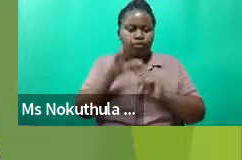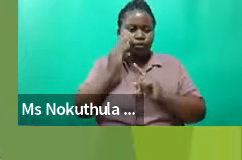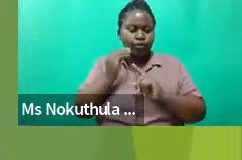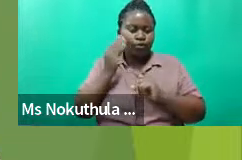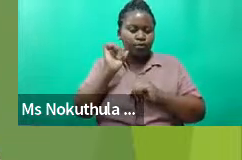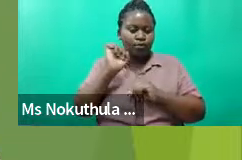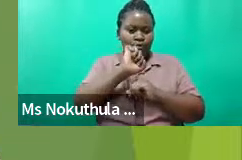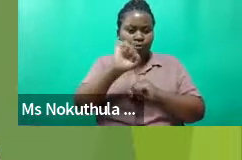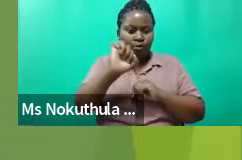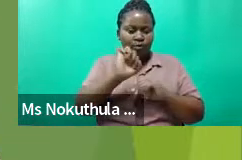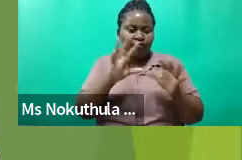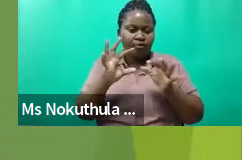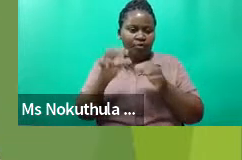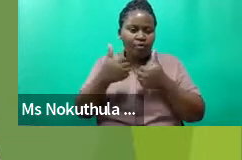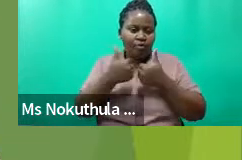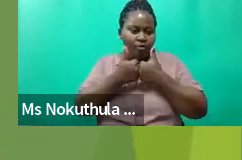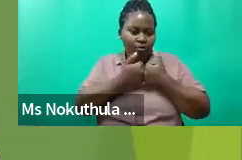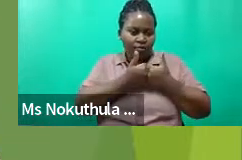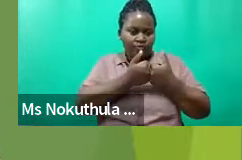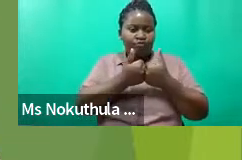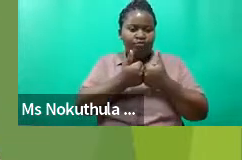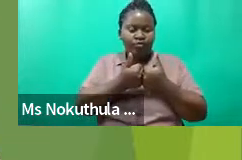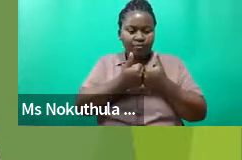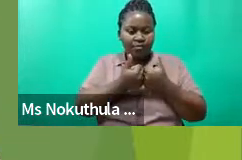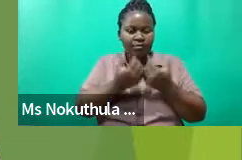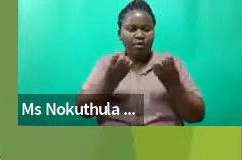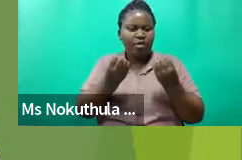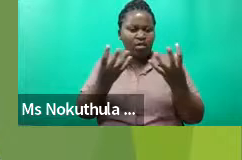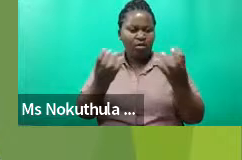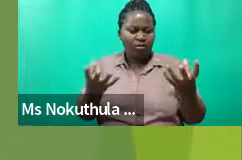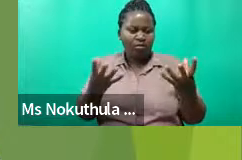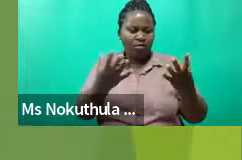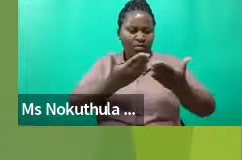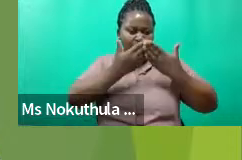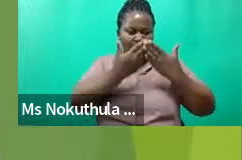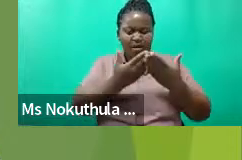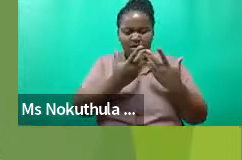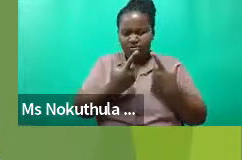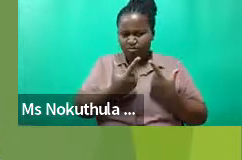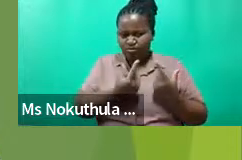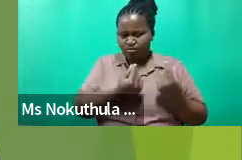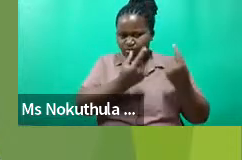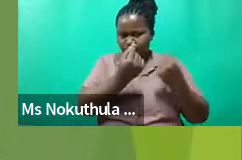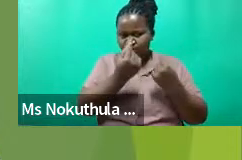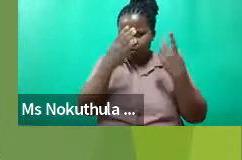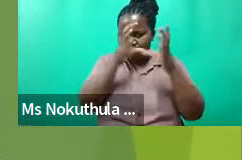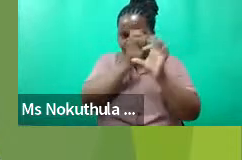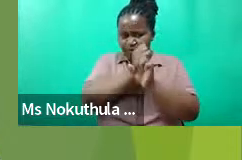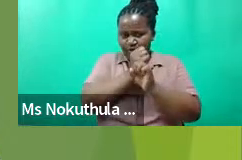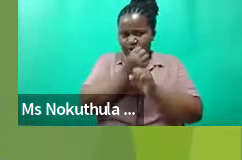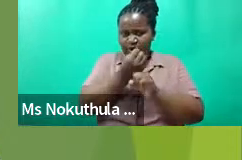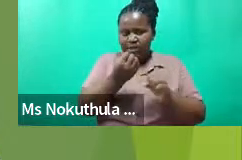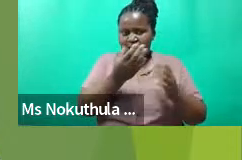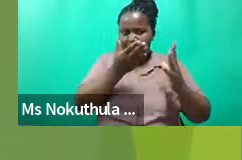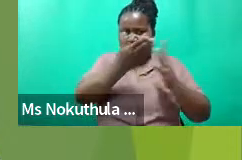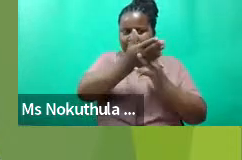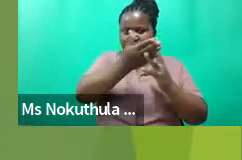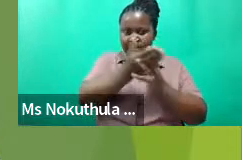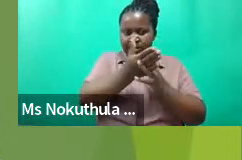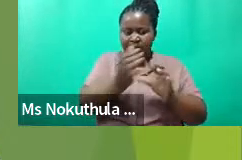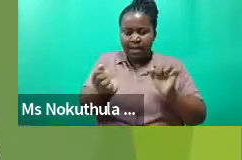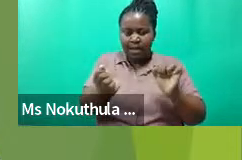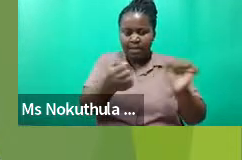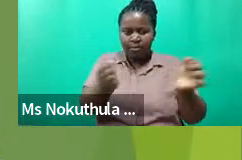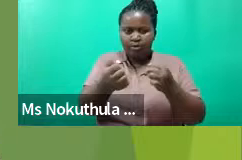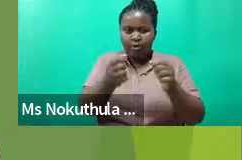relationship. So there are a lot of studies that have been done which focuses on access, employment, and support from the university.